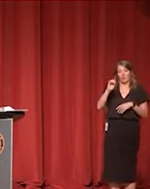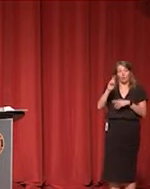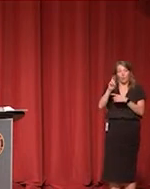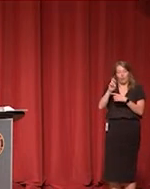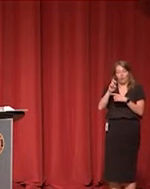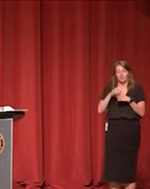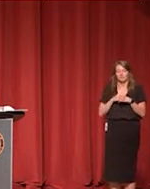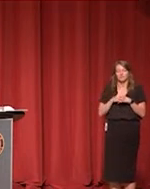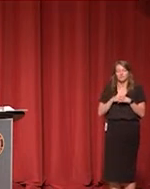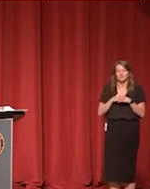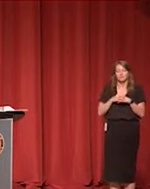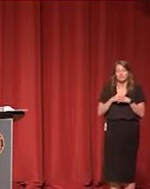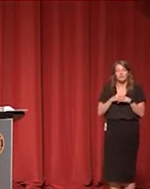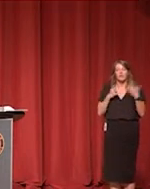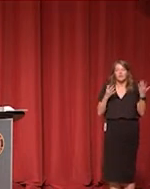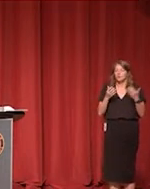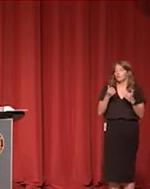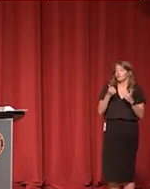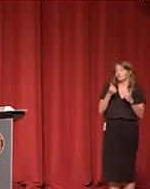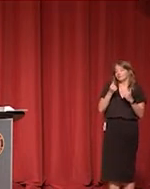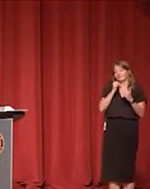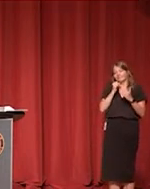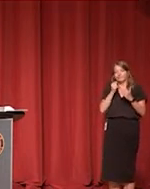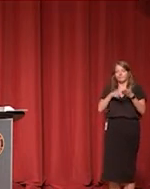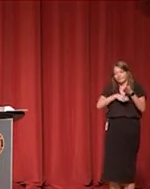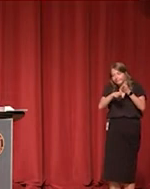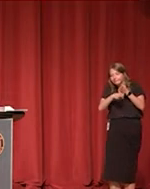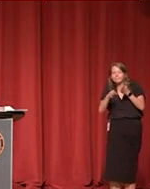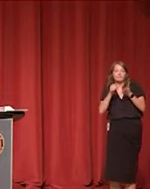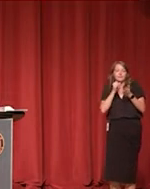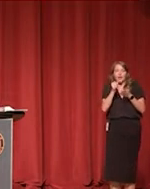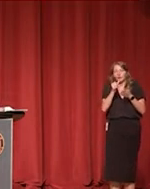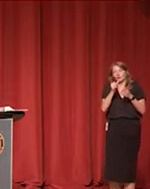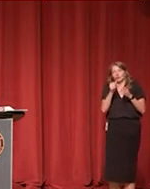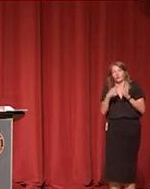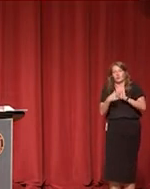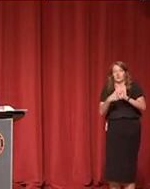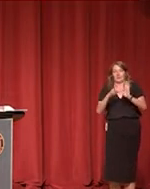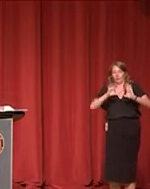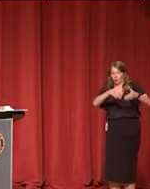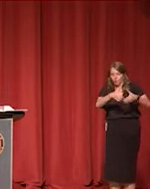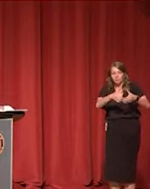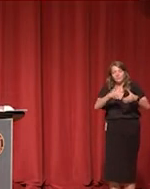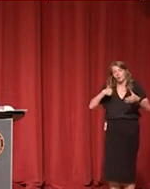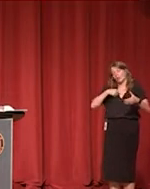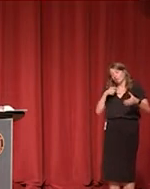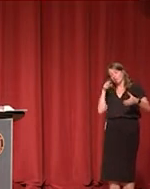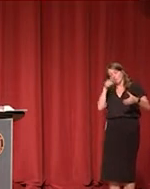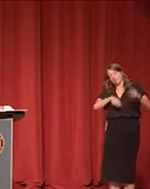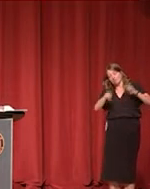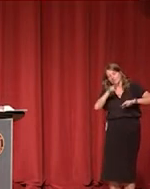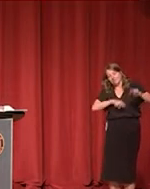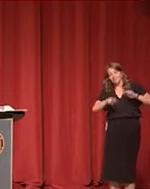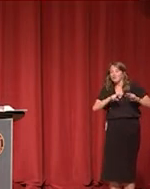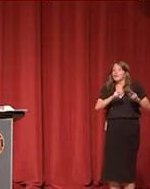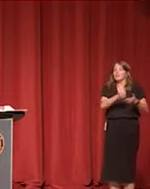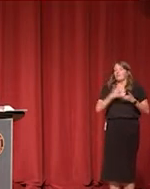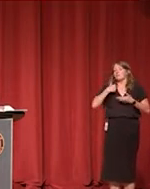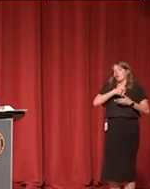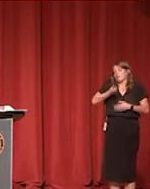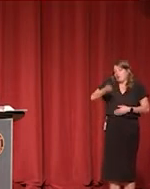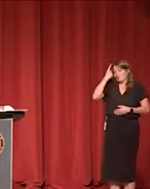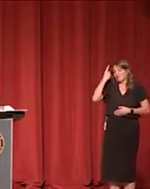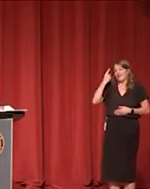minority, underrepresented groups core. This is led by Dr. Kerry Gleason. This core really helps us understand disparities in